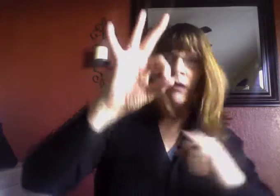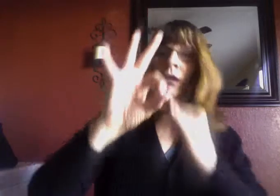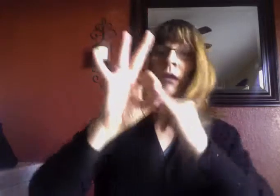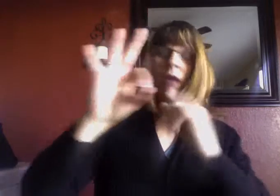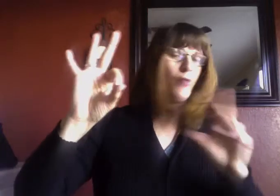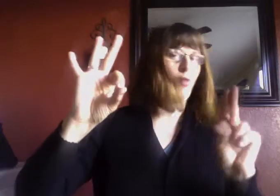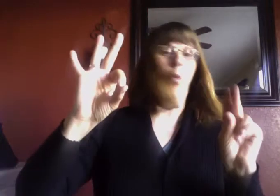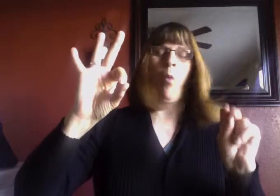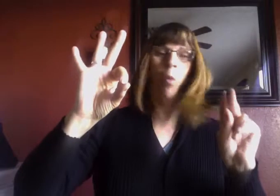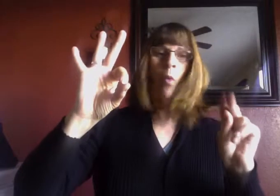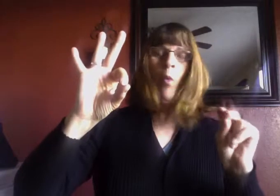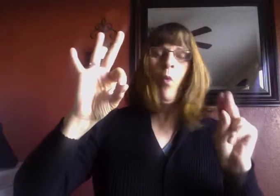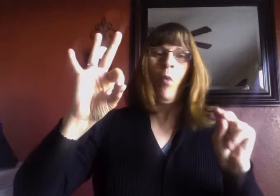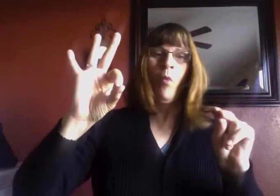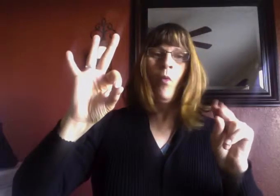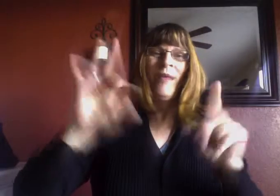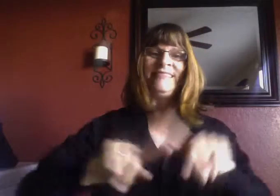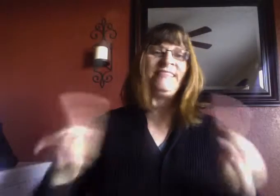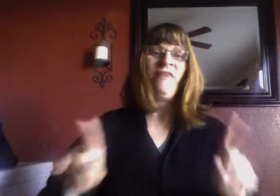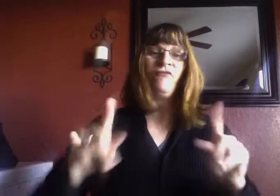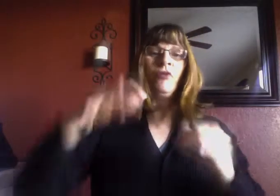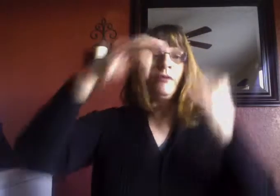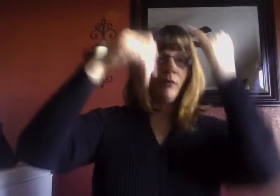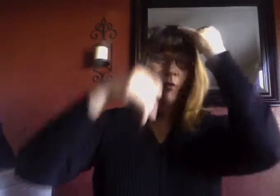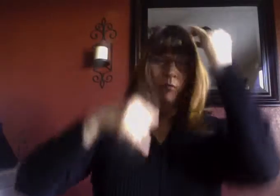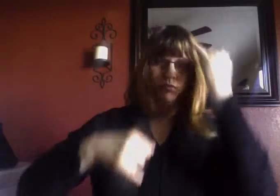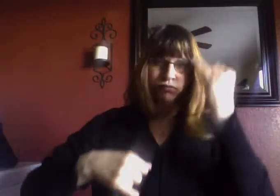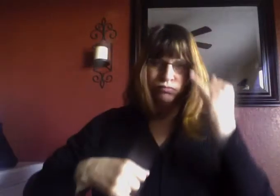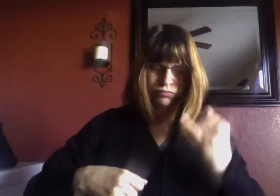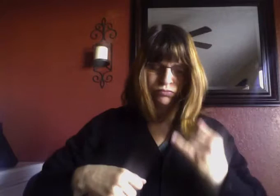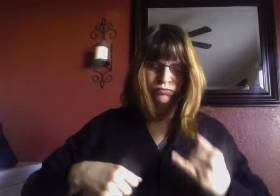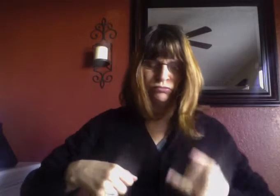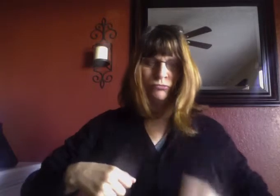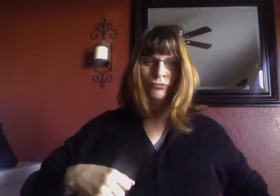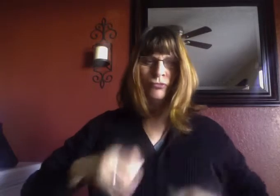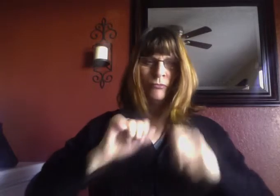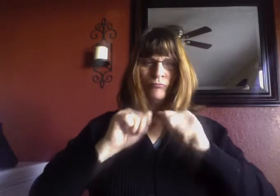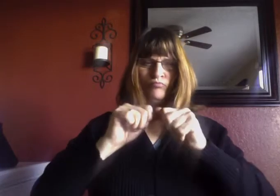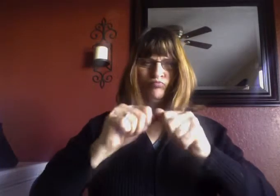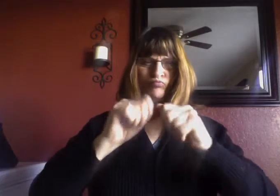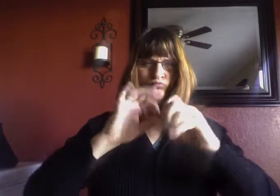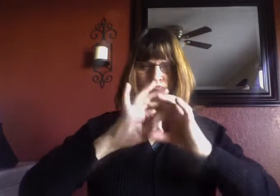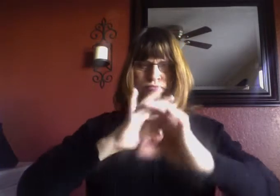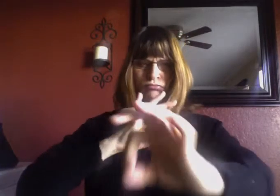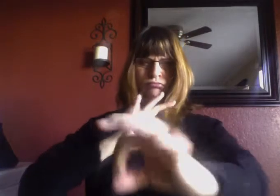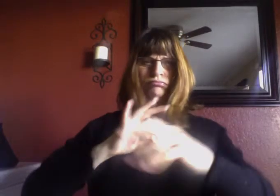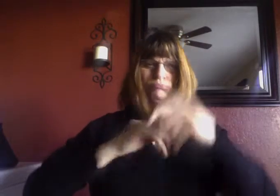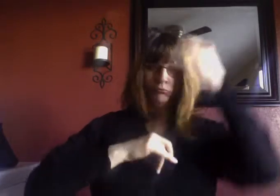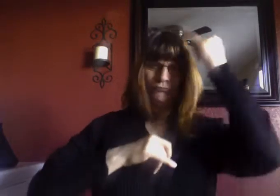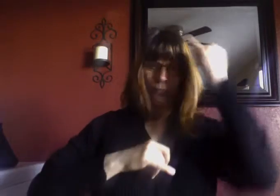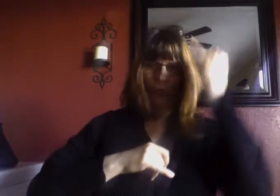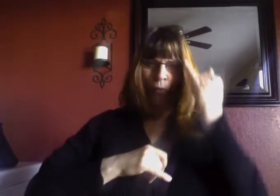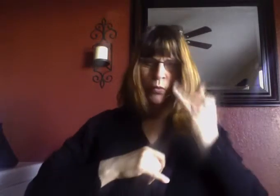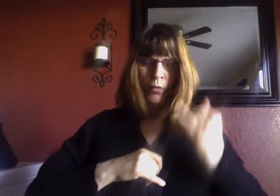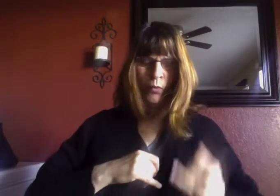coming out of the cell body that would be running from your central nervous system, let's say, out to your big toe. You would never find it